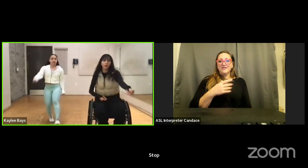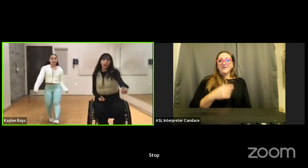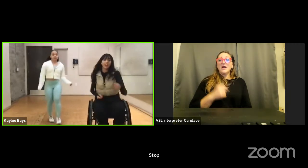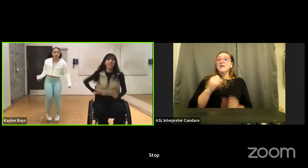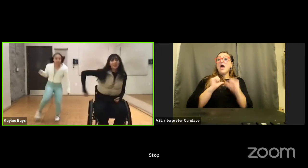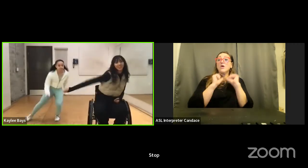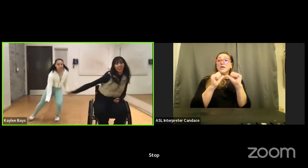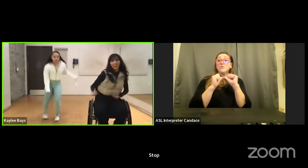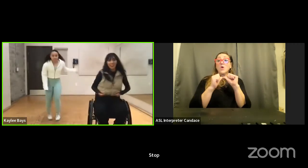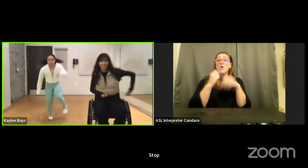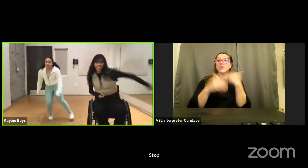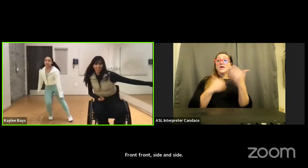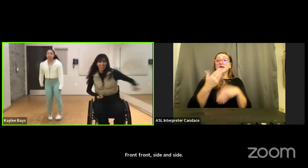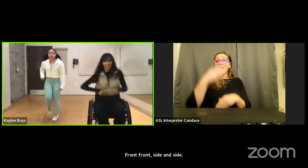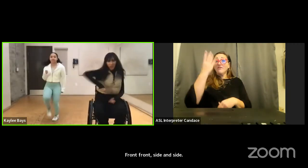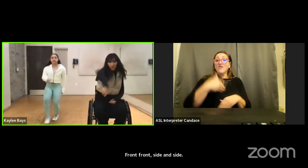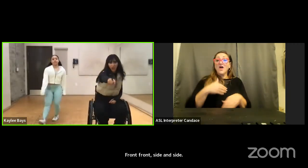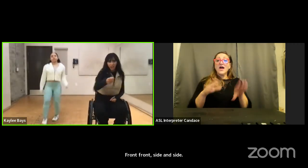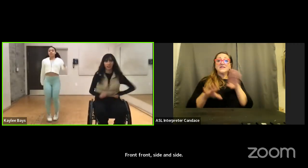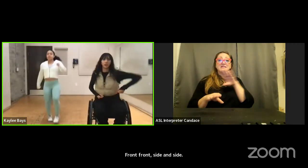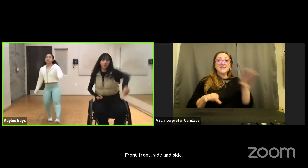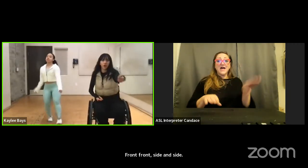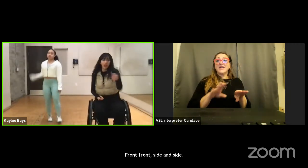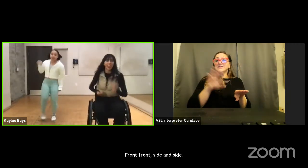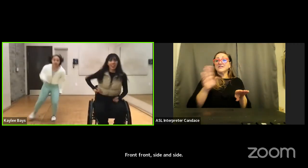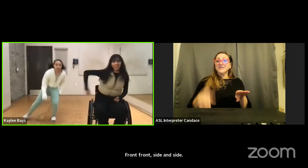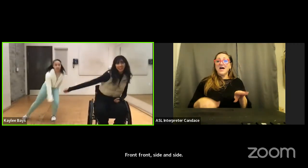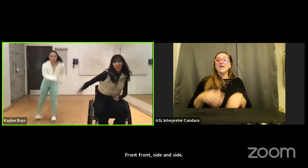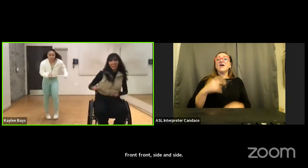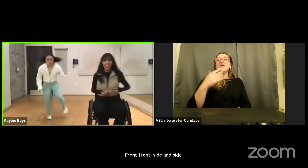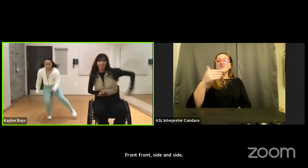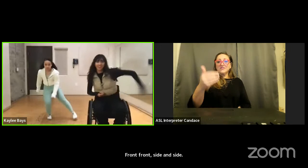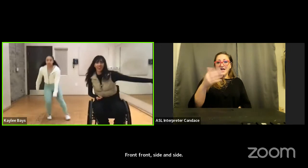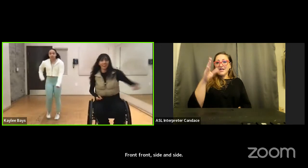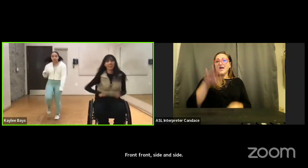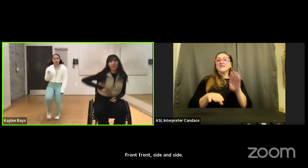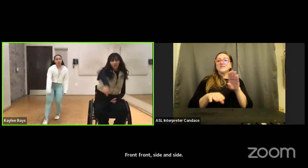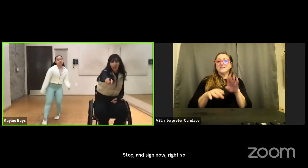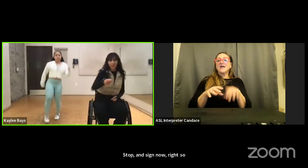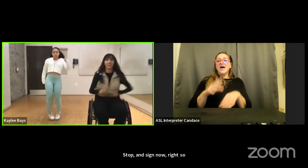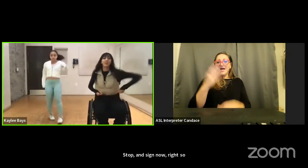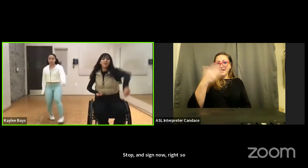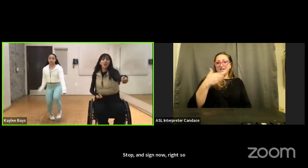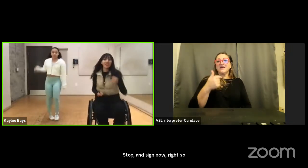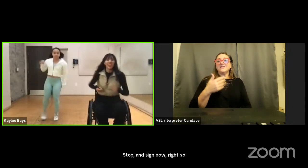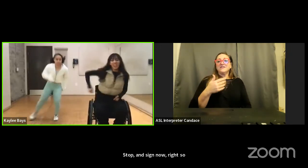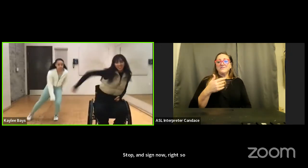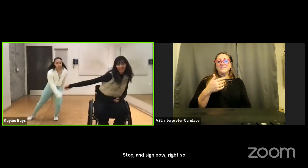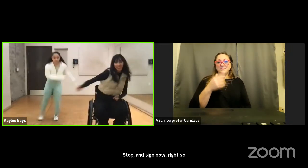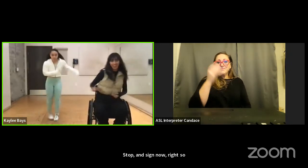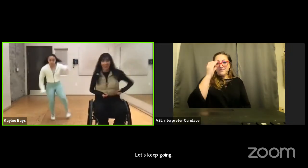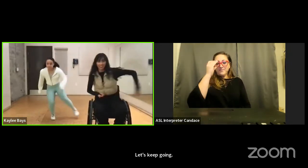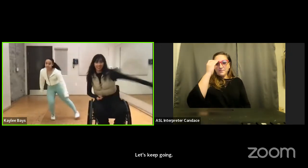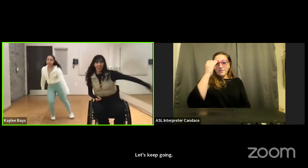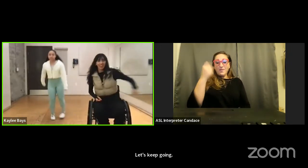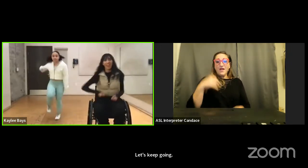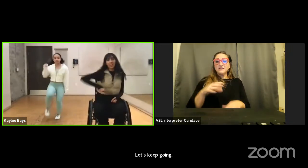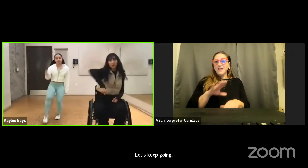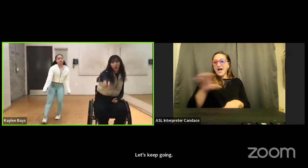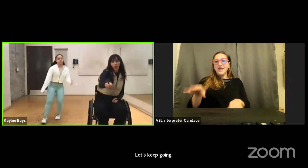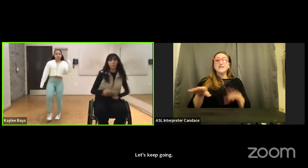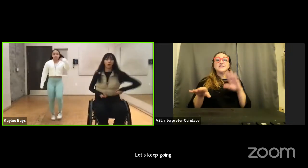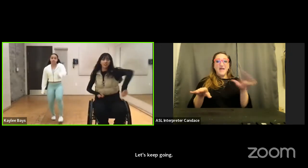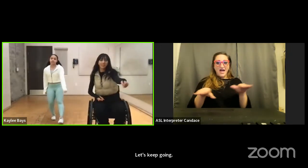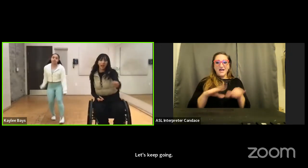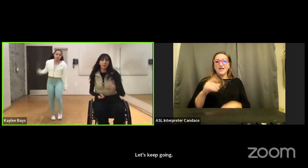going. Front, side, and side, front, front, and side, and side, front, front, and side,